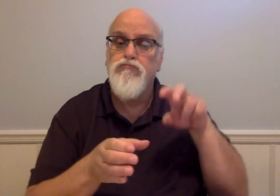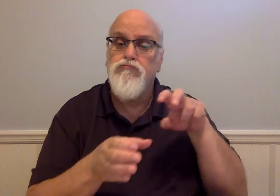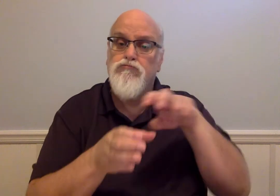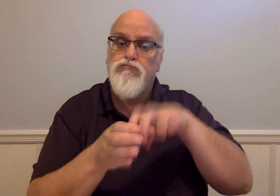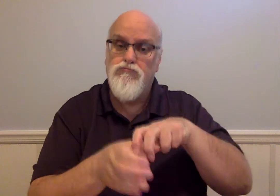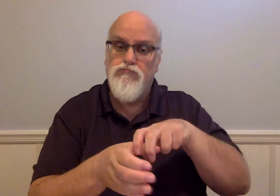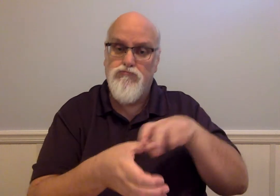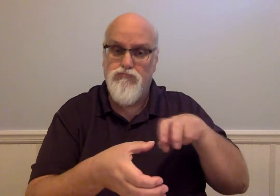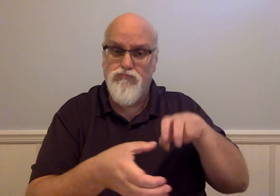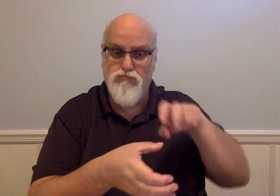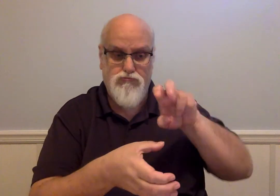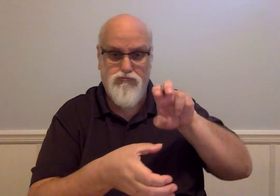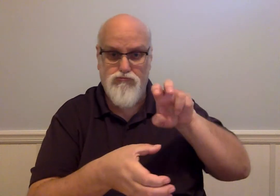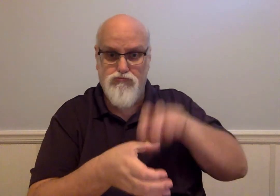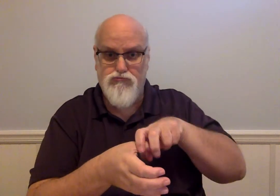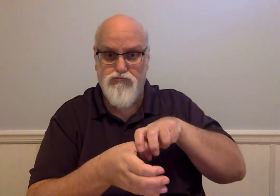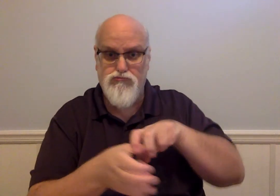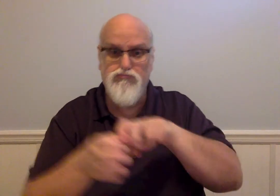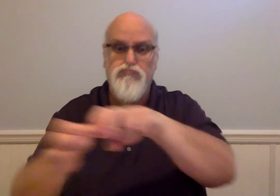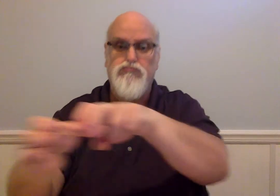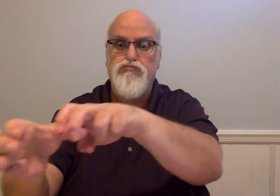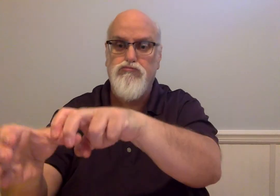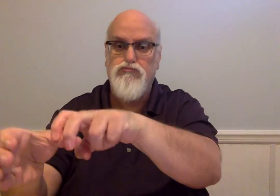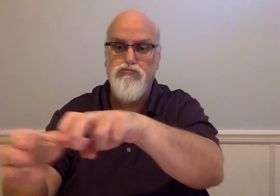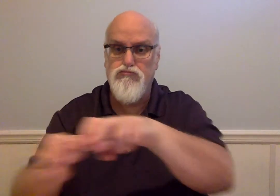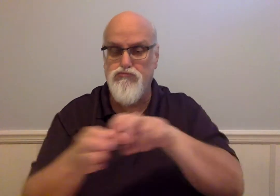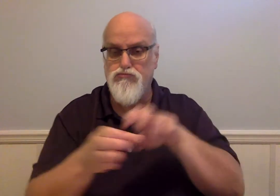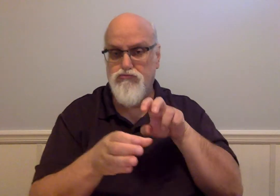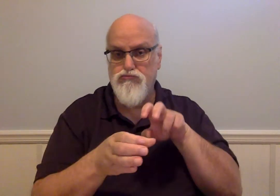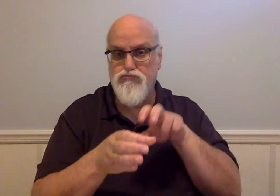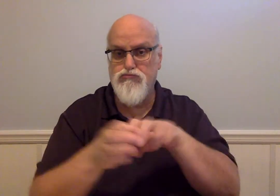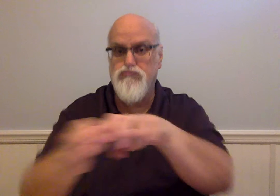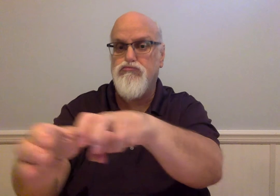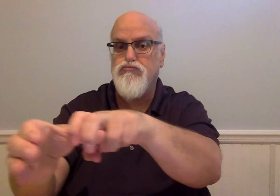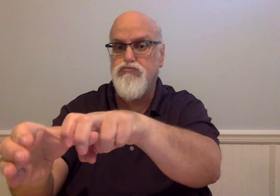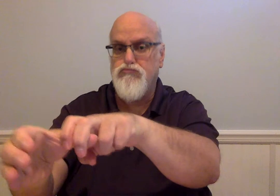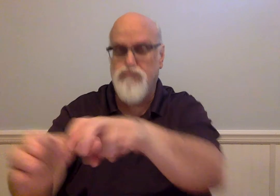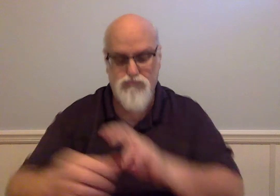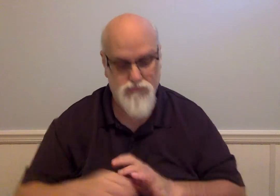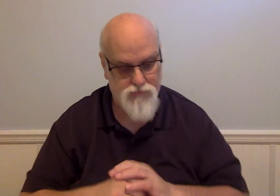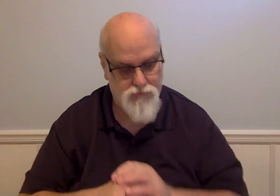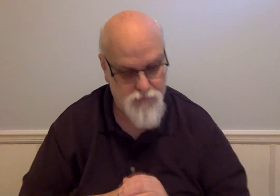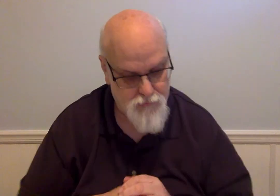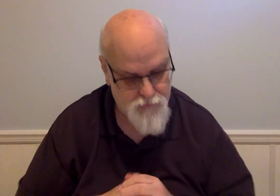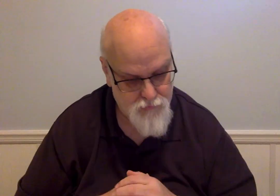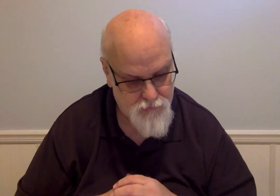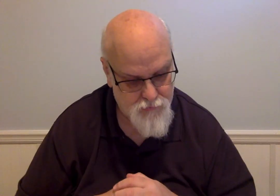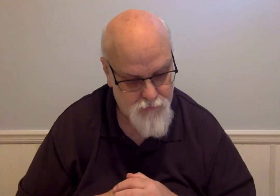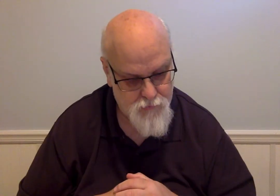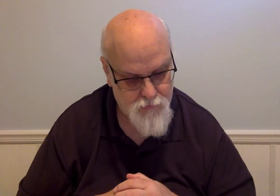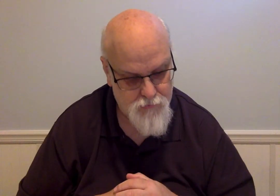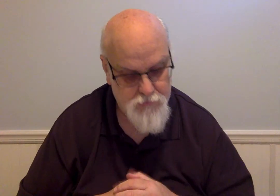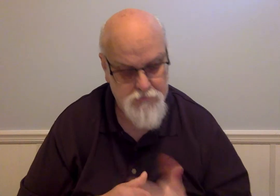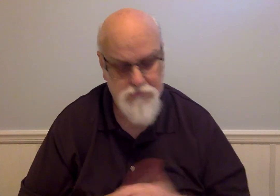To ride on something, these are your legs. You put them on that seat and that moves forward. You're riding on something.